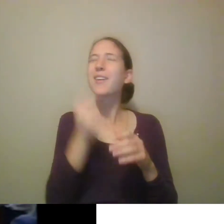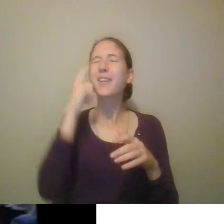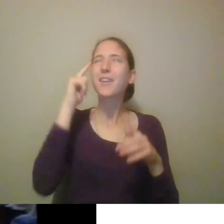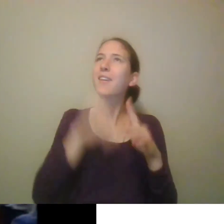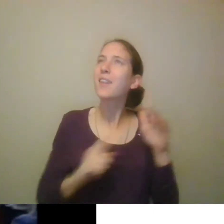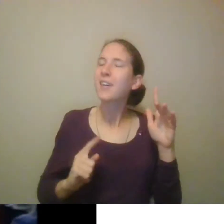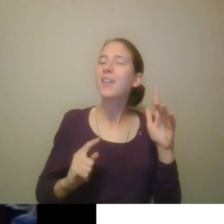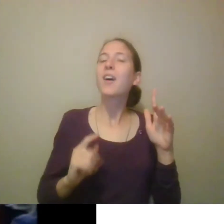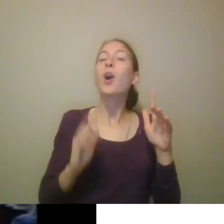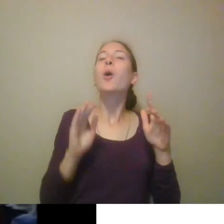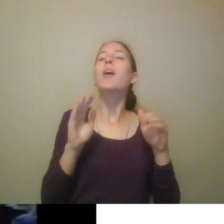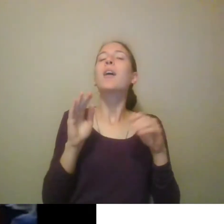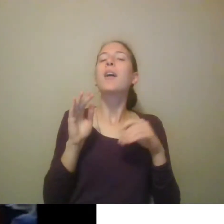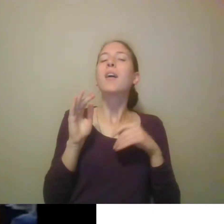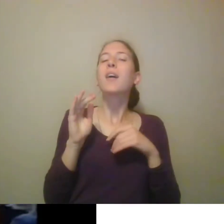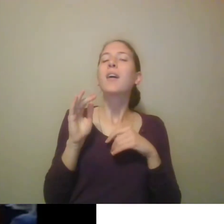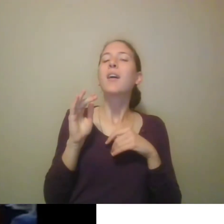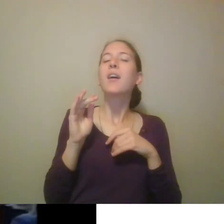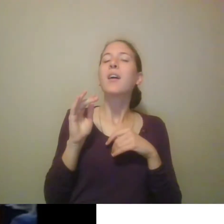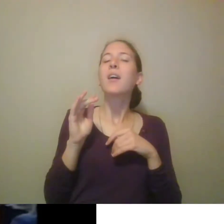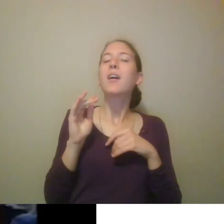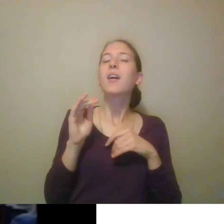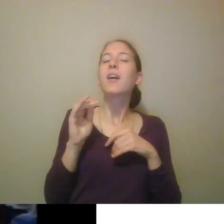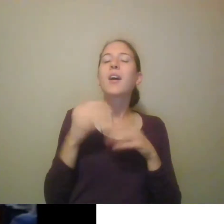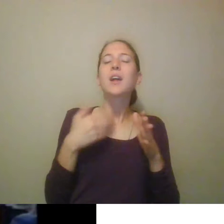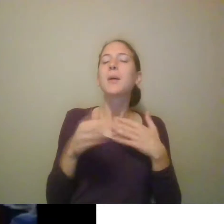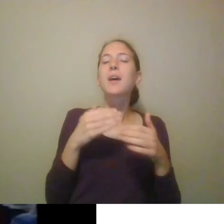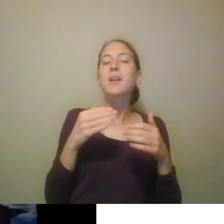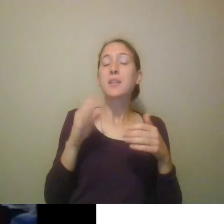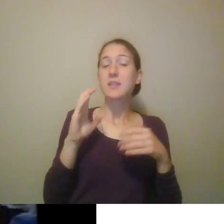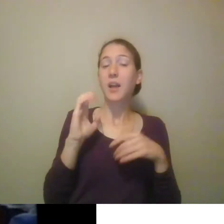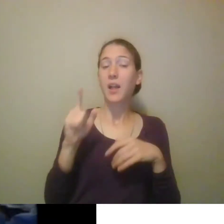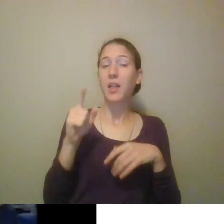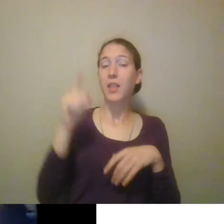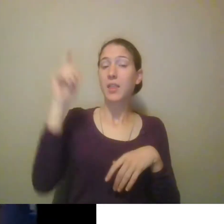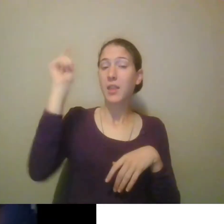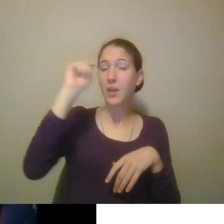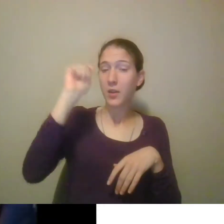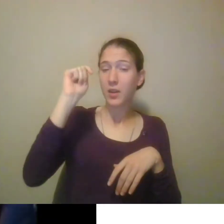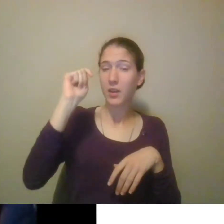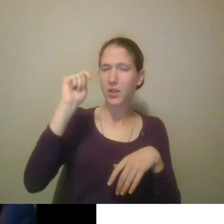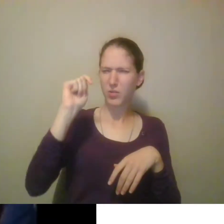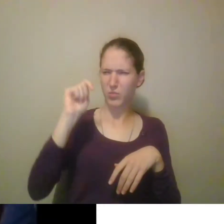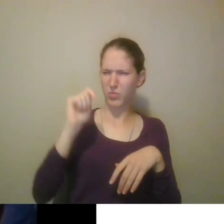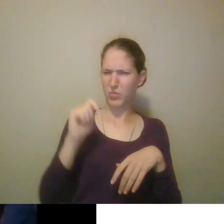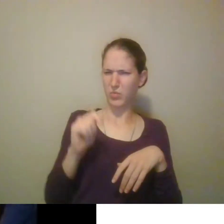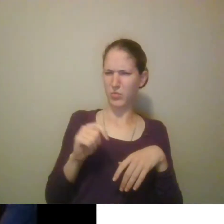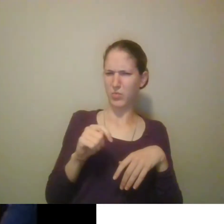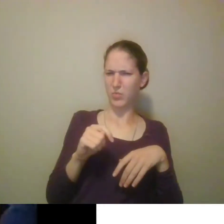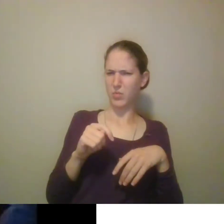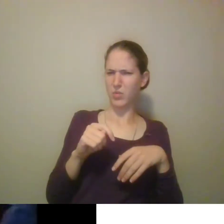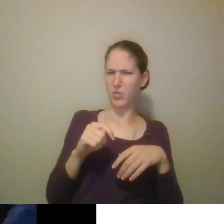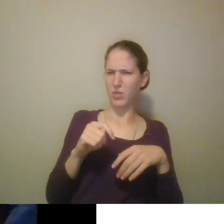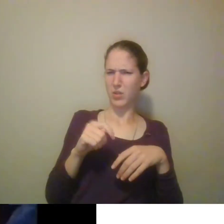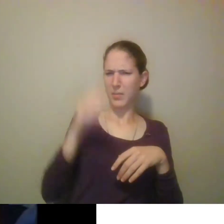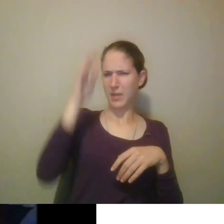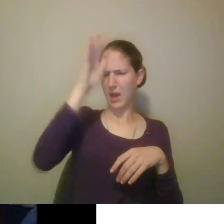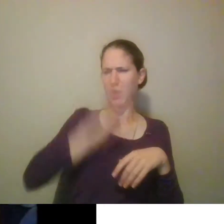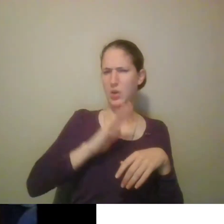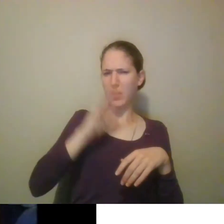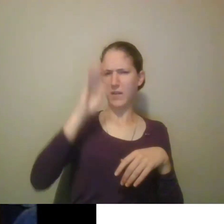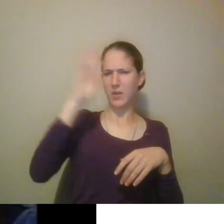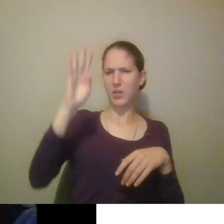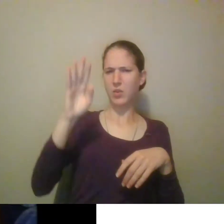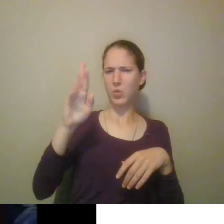But anyway, with the cell theory, Yes. with Robert Hooke, Okay. was it 1665 or